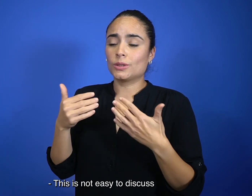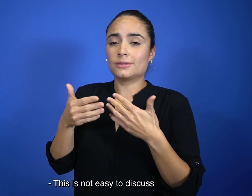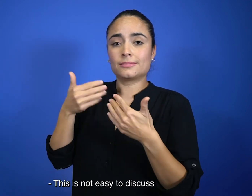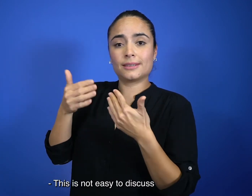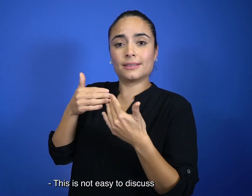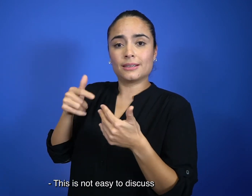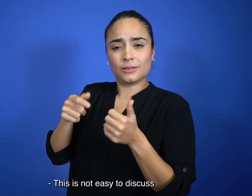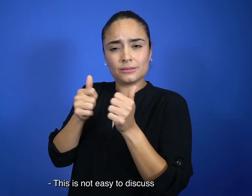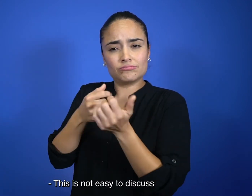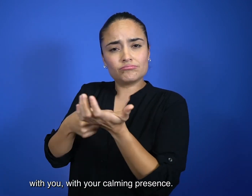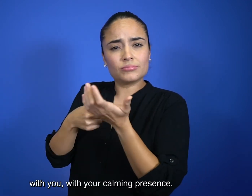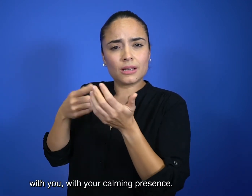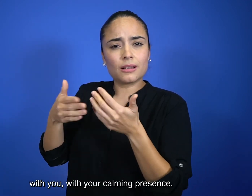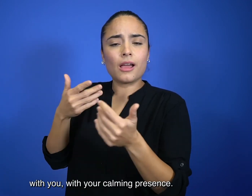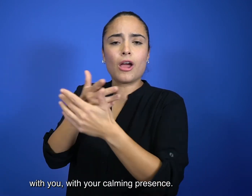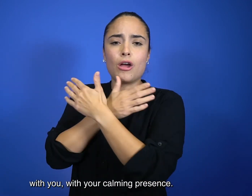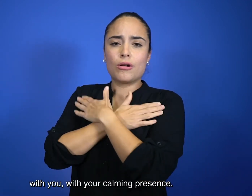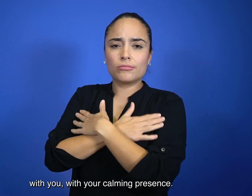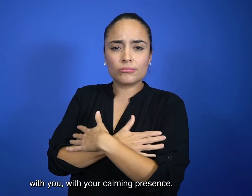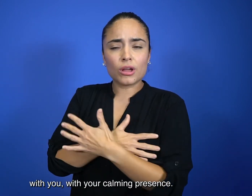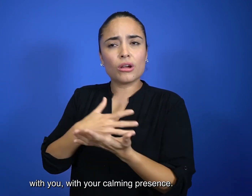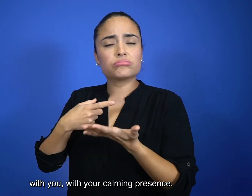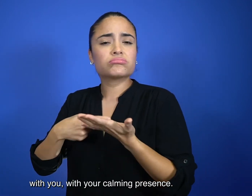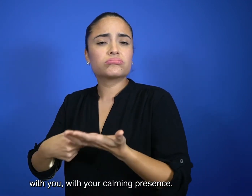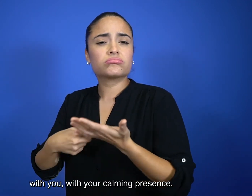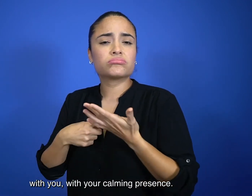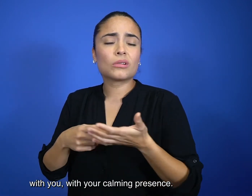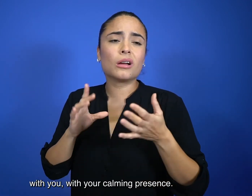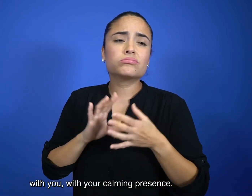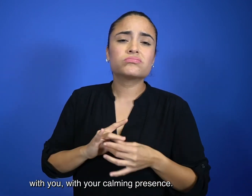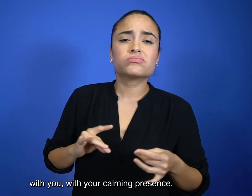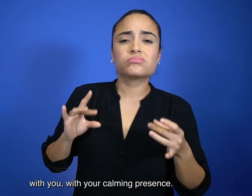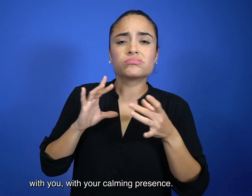easy to discuss with you. With your calming presence.